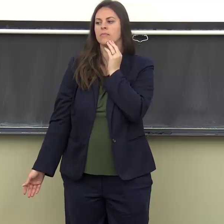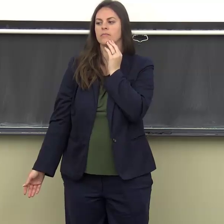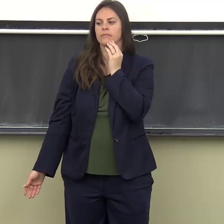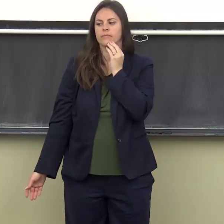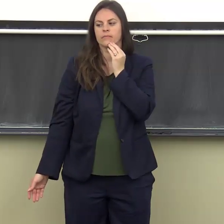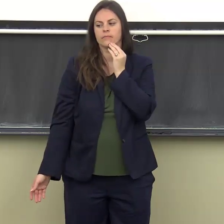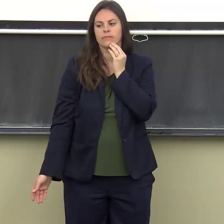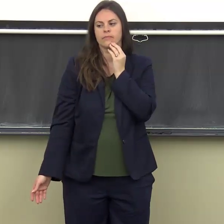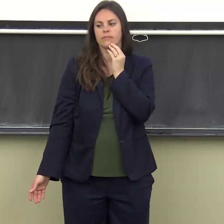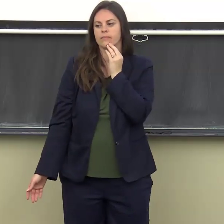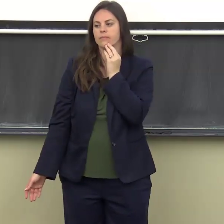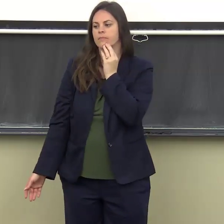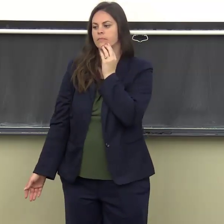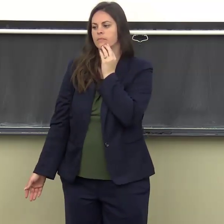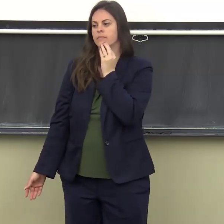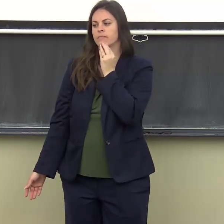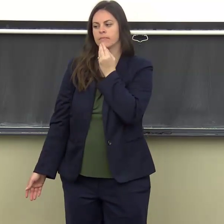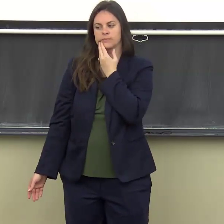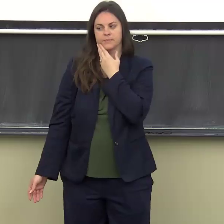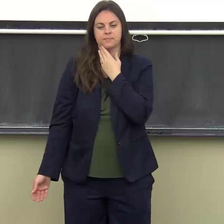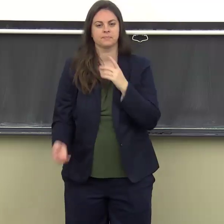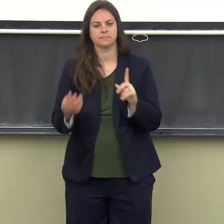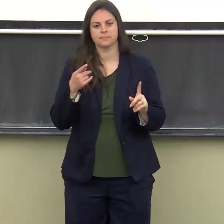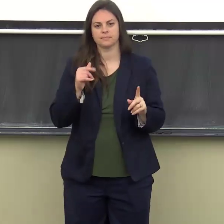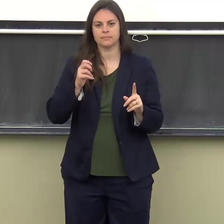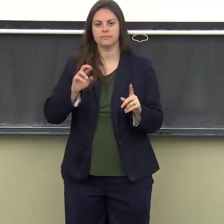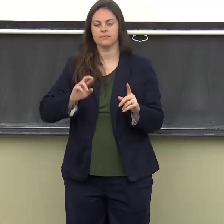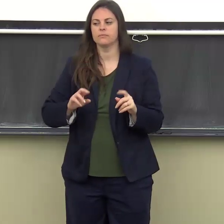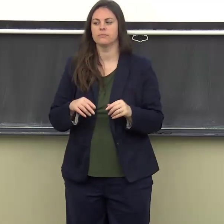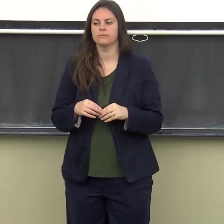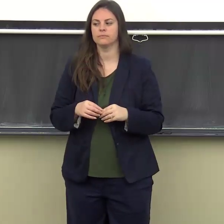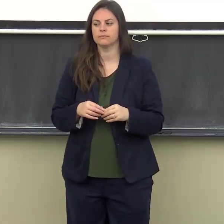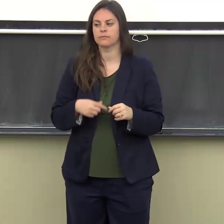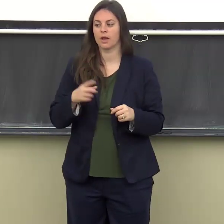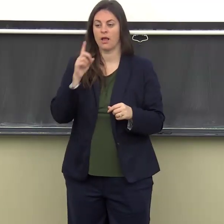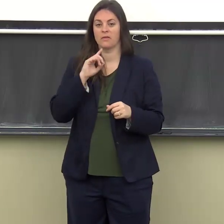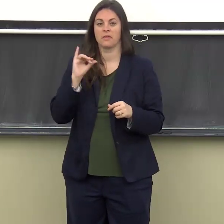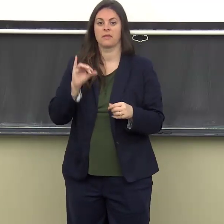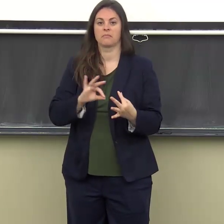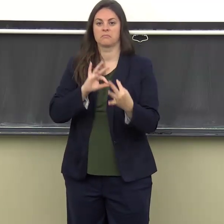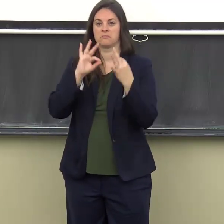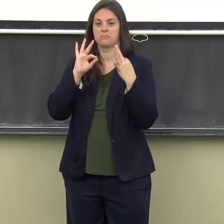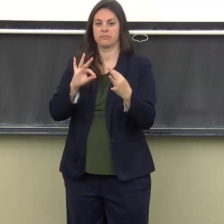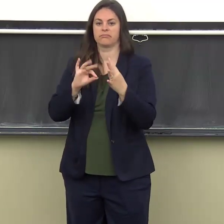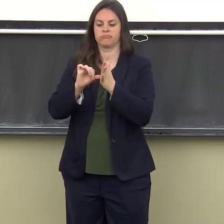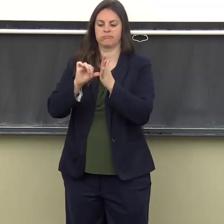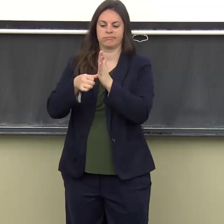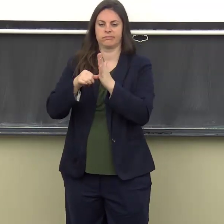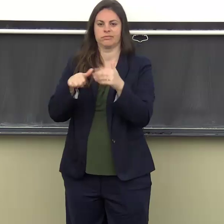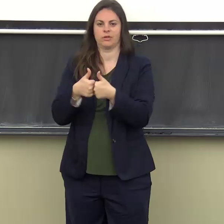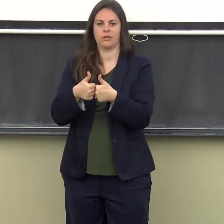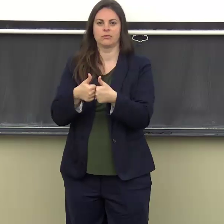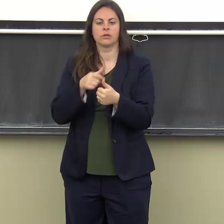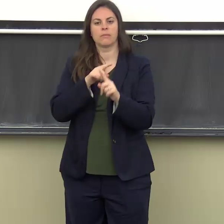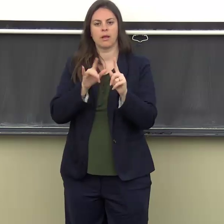Well, I think that says it exactly what the challenge is, and just want to amplify that by